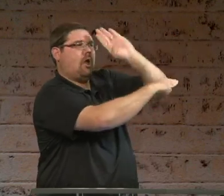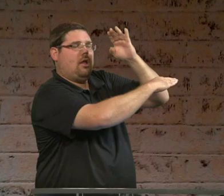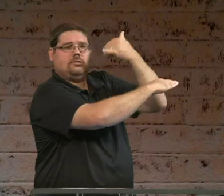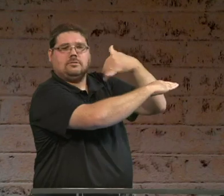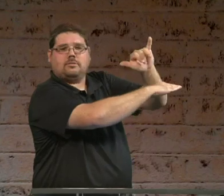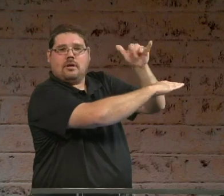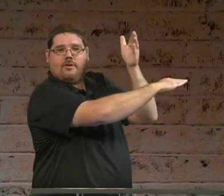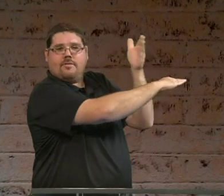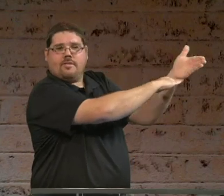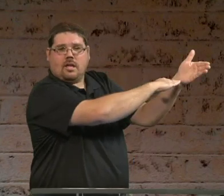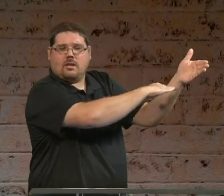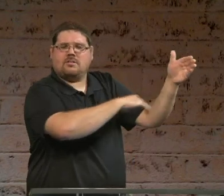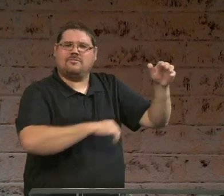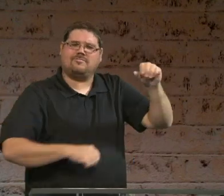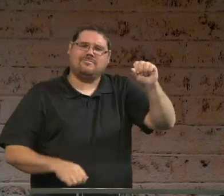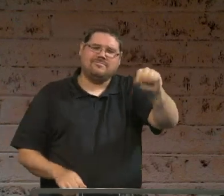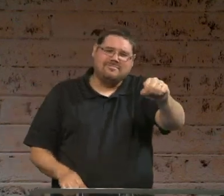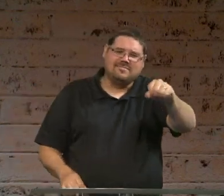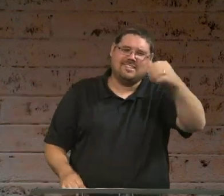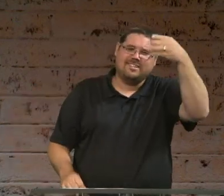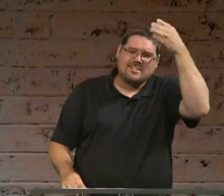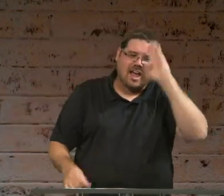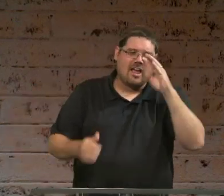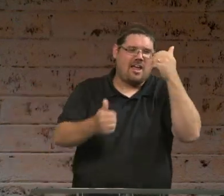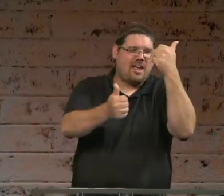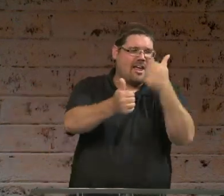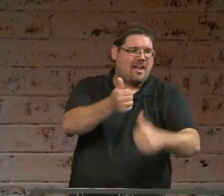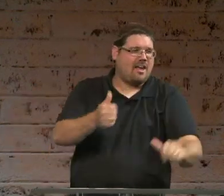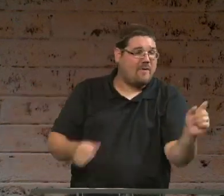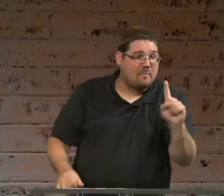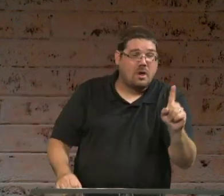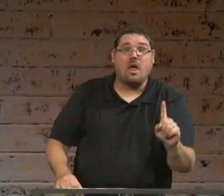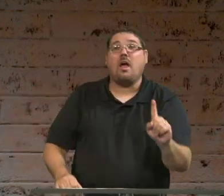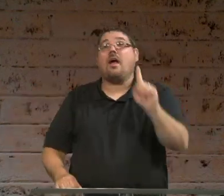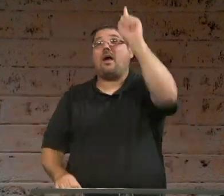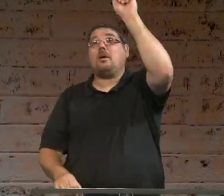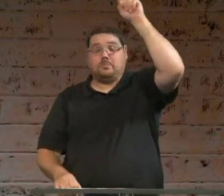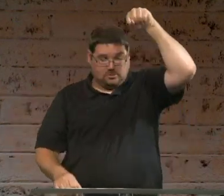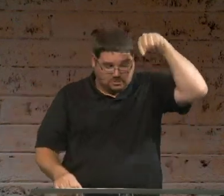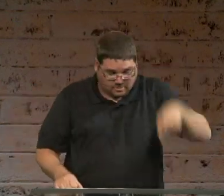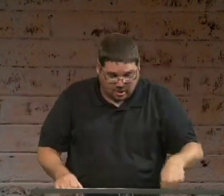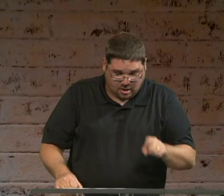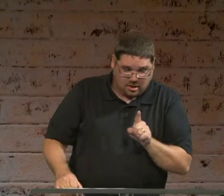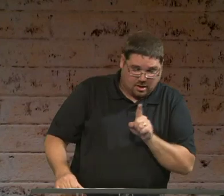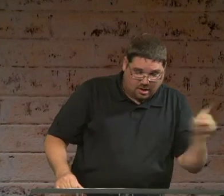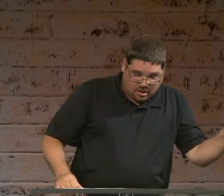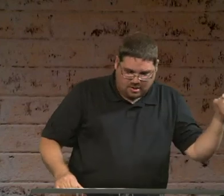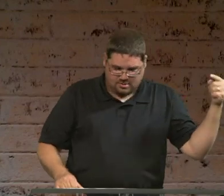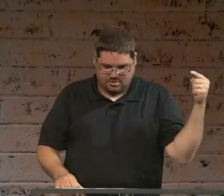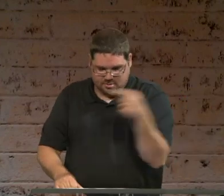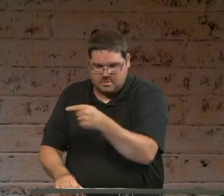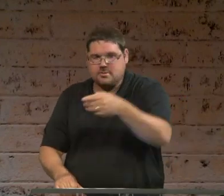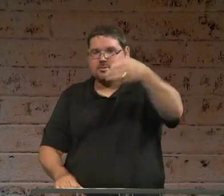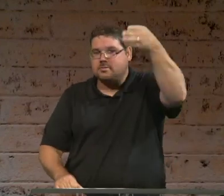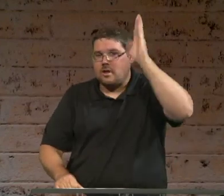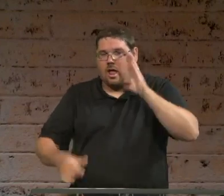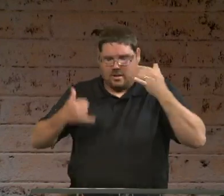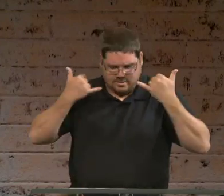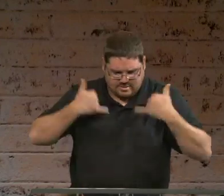set, it looked like, yes, God is still there. Everywhere God is, whether it's in the